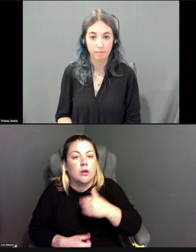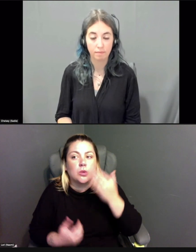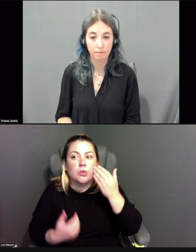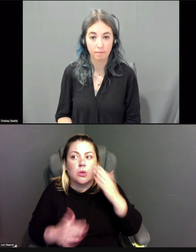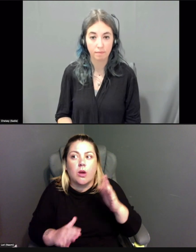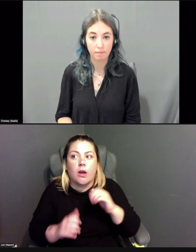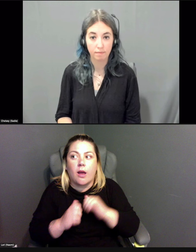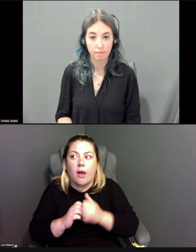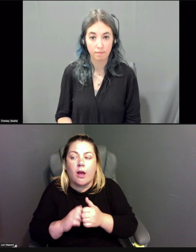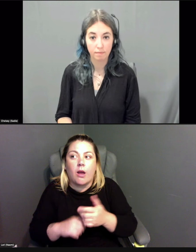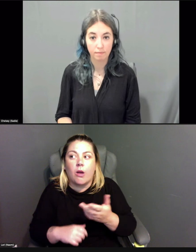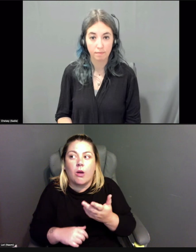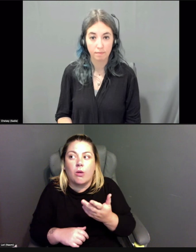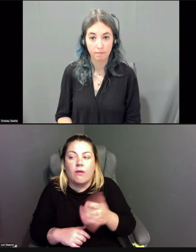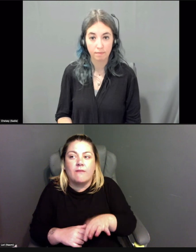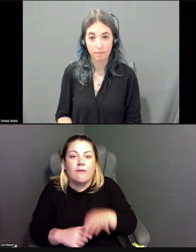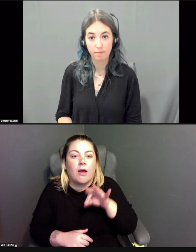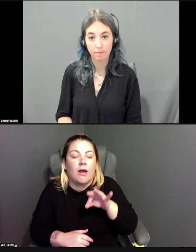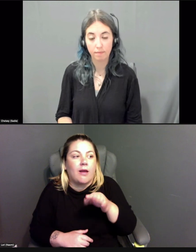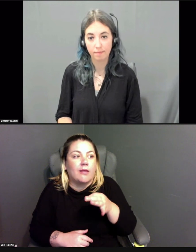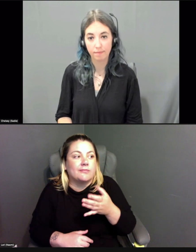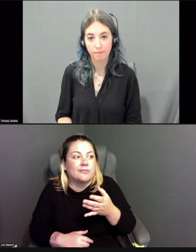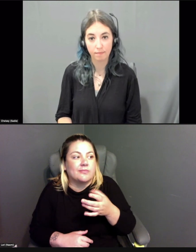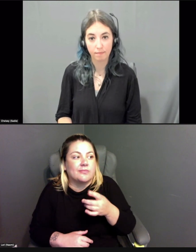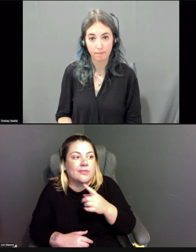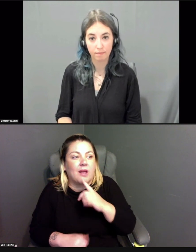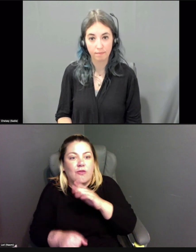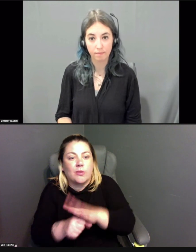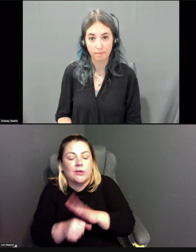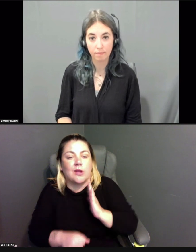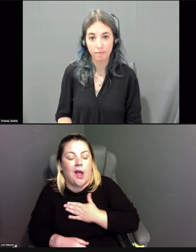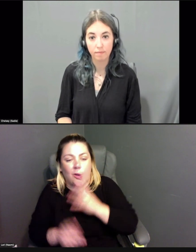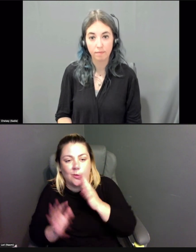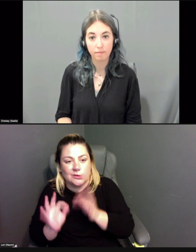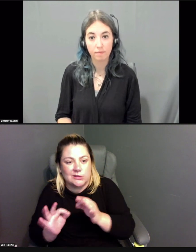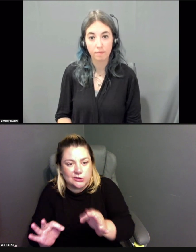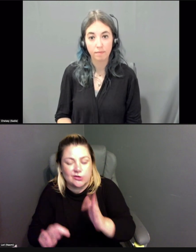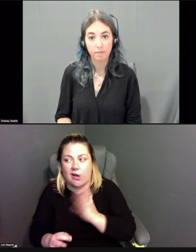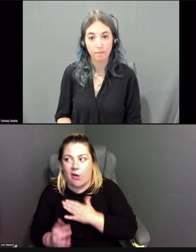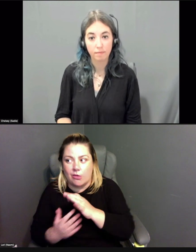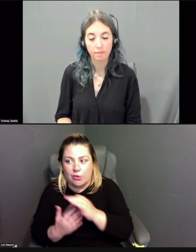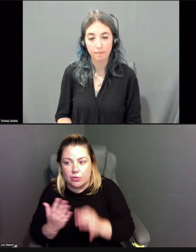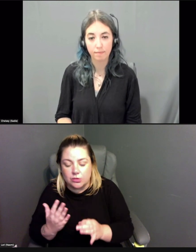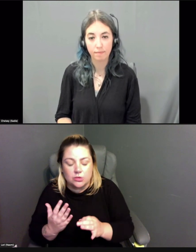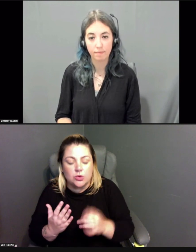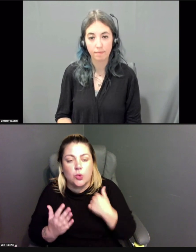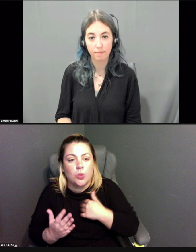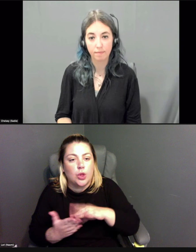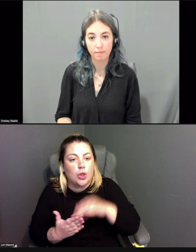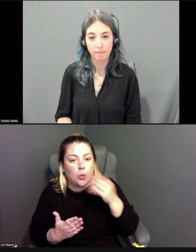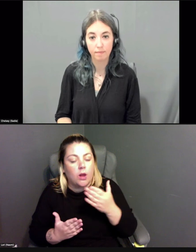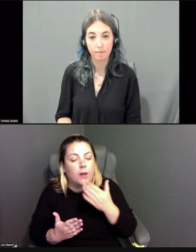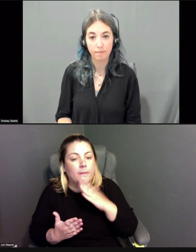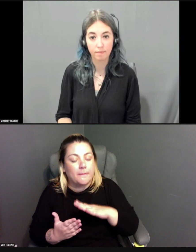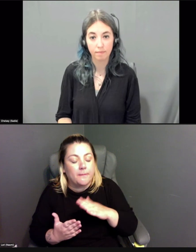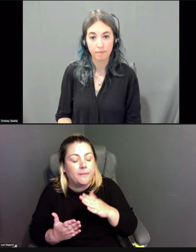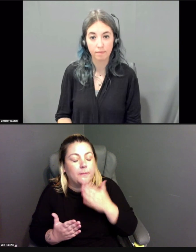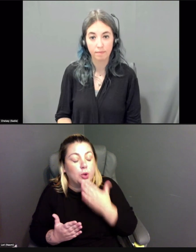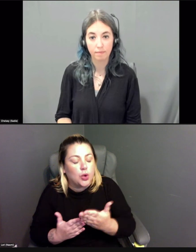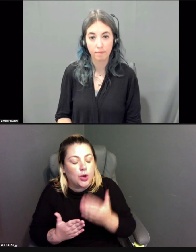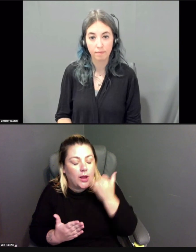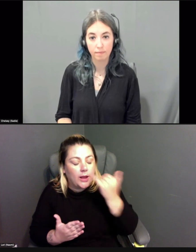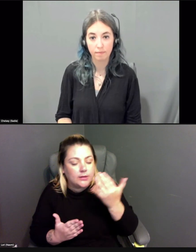exploring. We get this sense of like, no, it's better to just shut it down and go with the flow. And as a result, we make